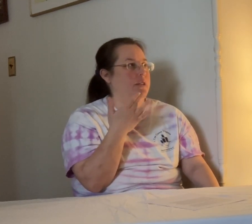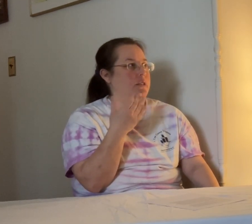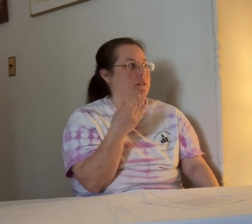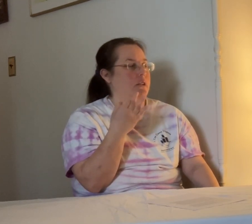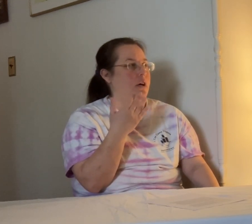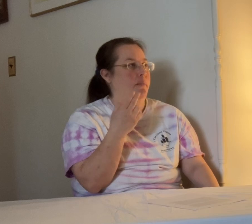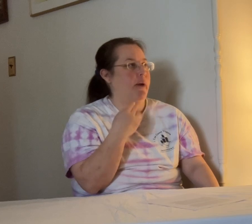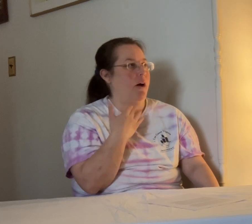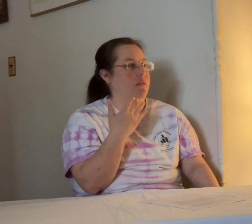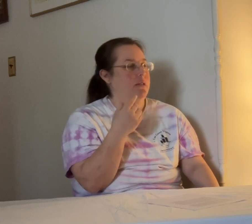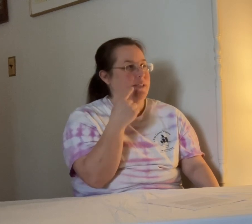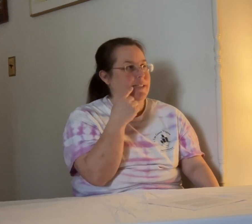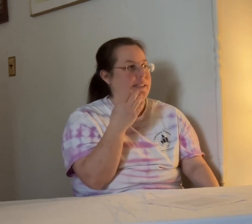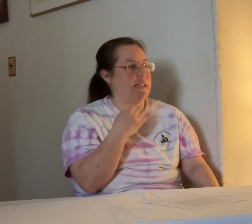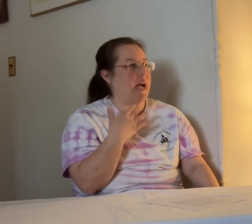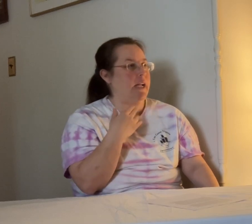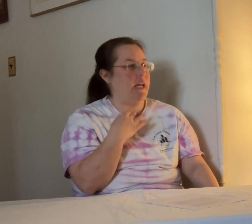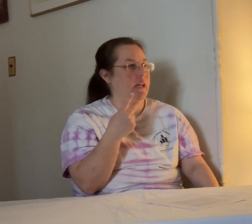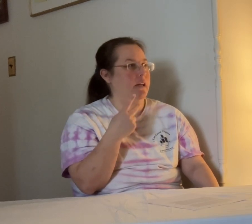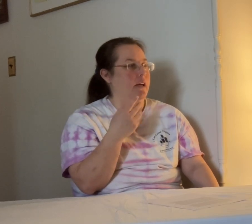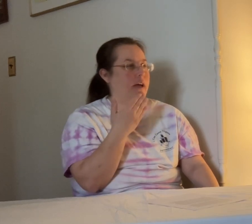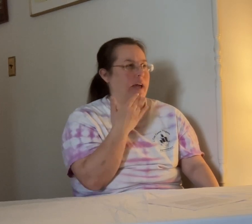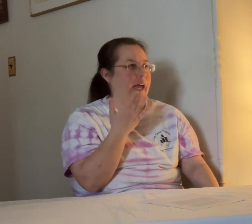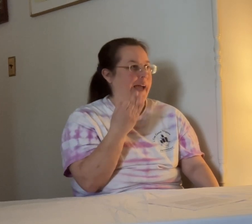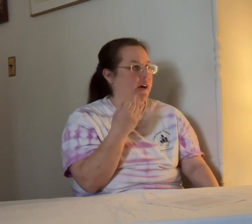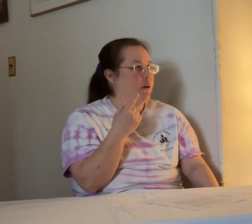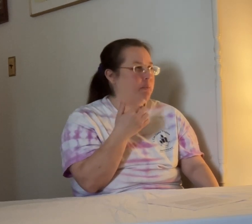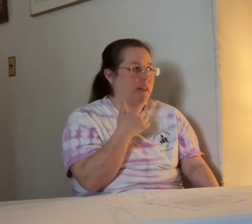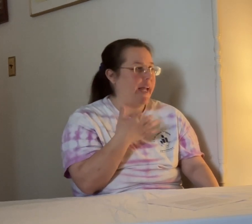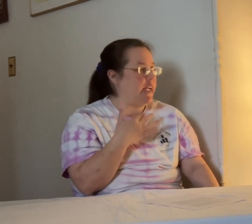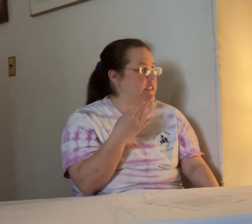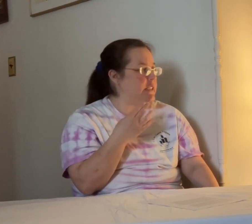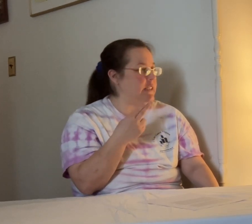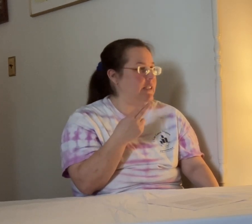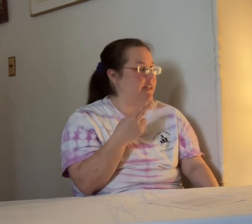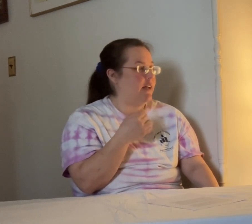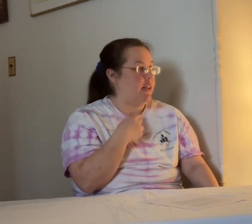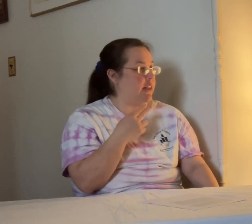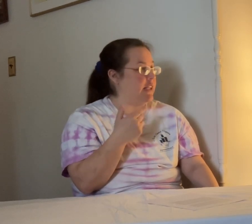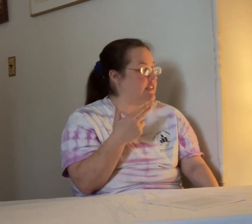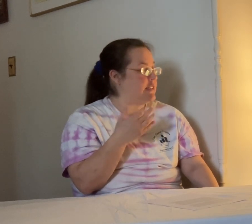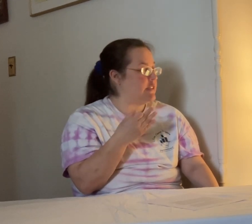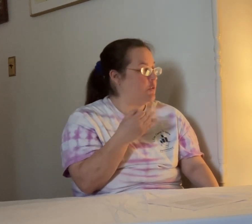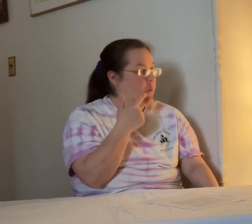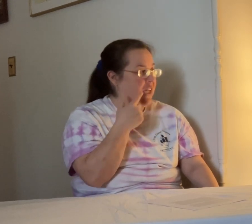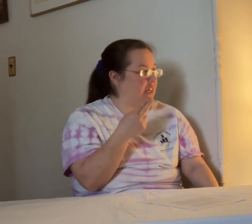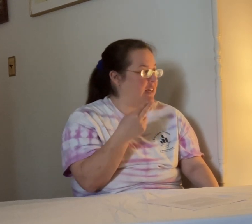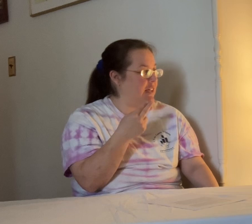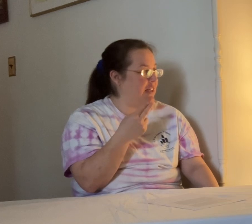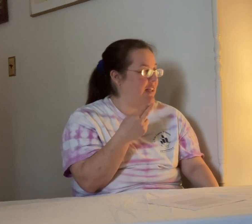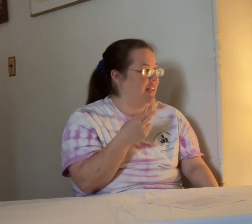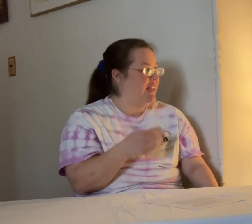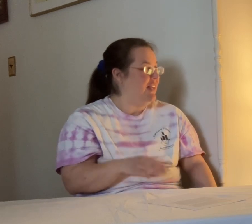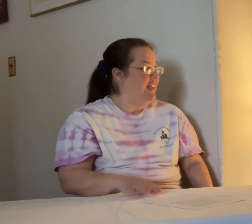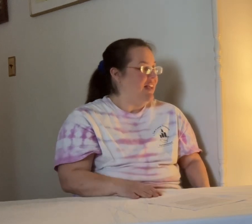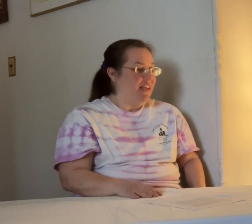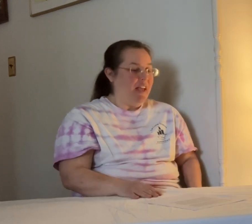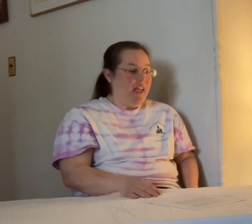thoughts about designing airplanes this week?